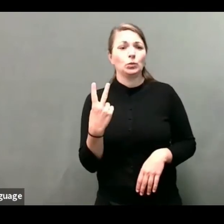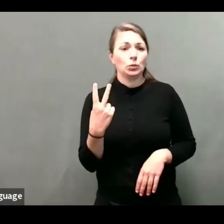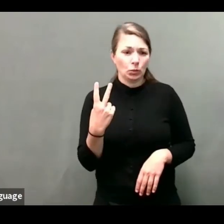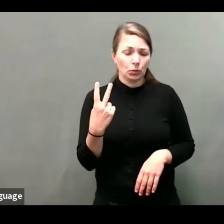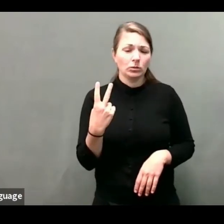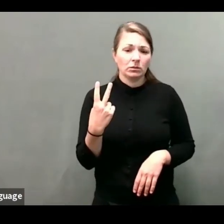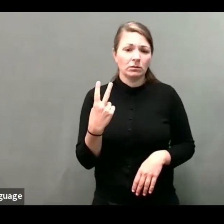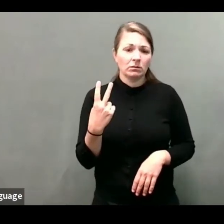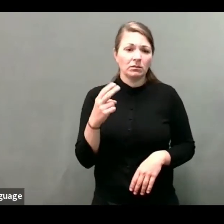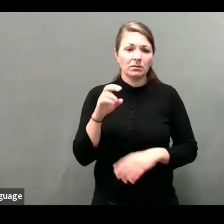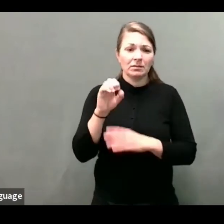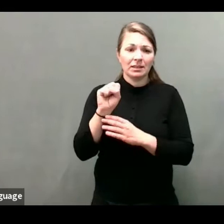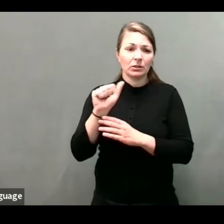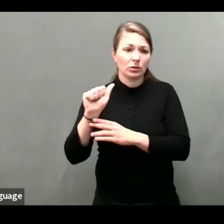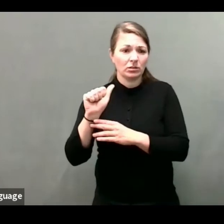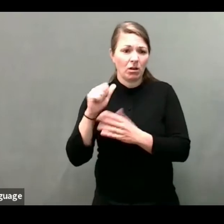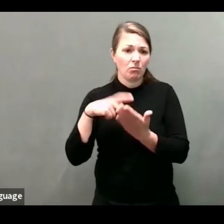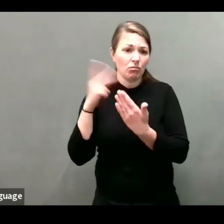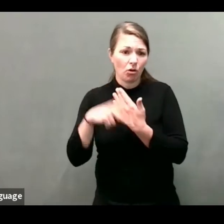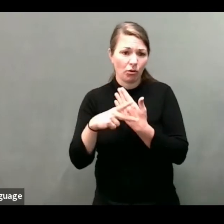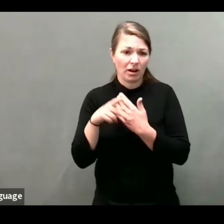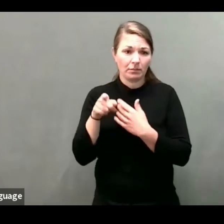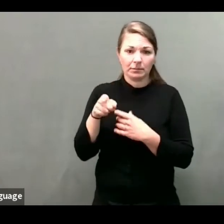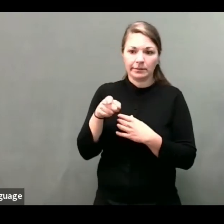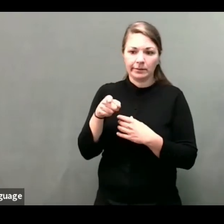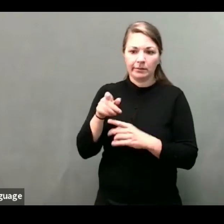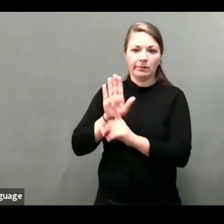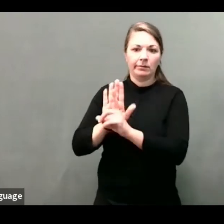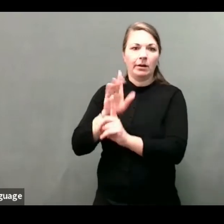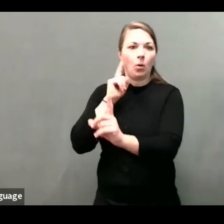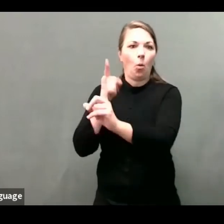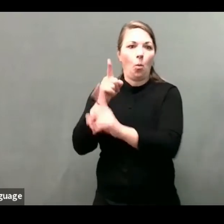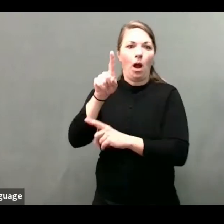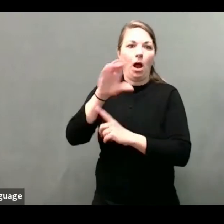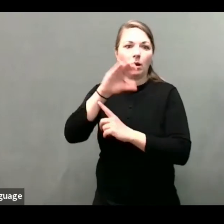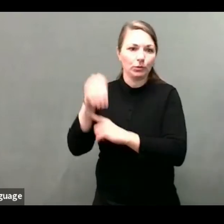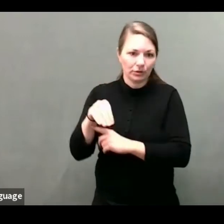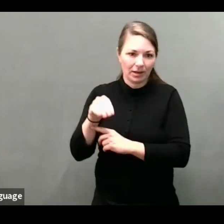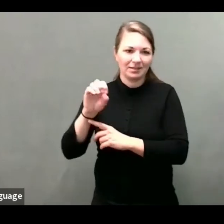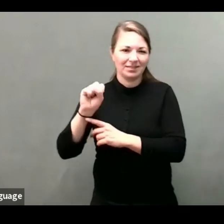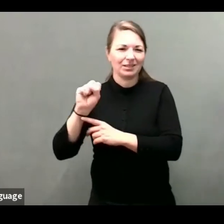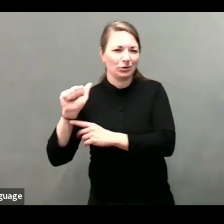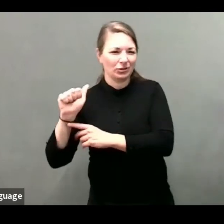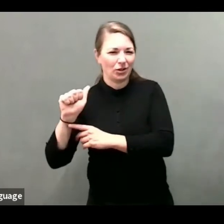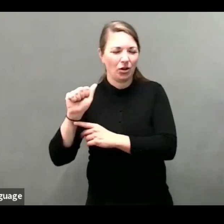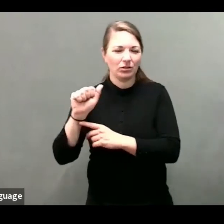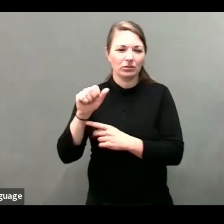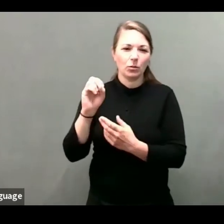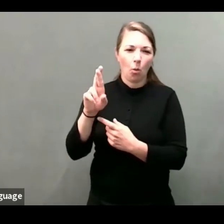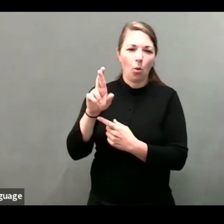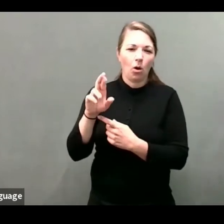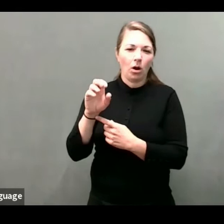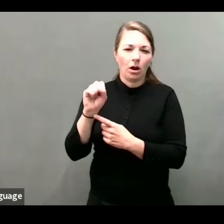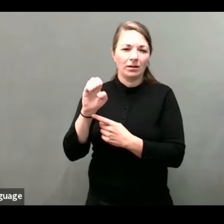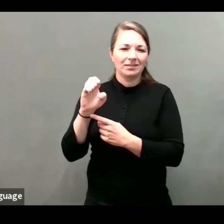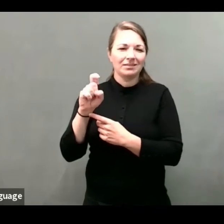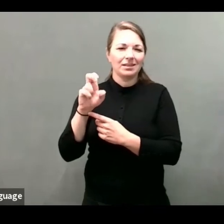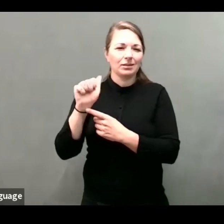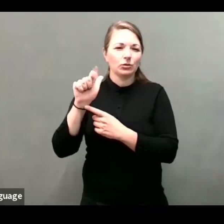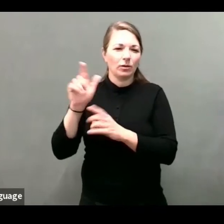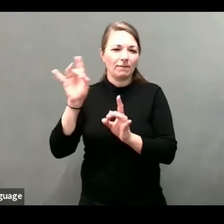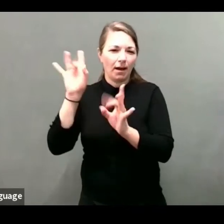is 100% focused on sexual violence response and prevention. So I did want to take a little time to talk about how are these two